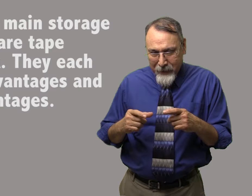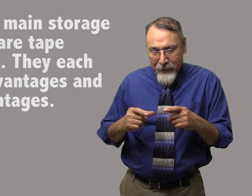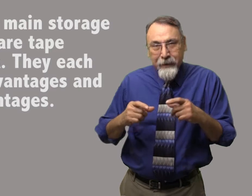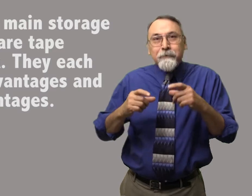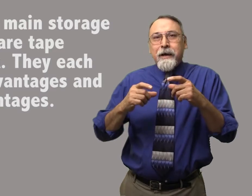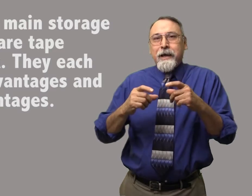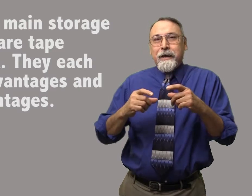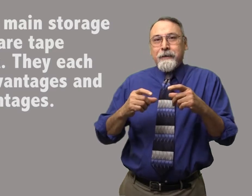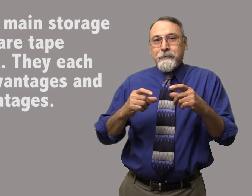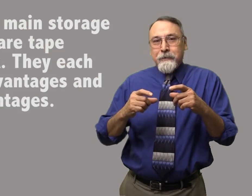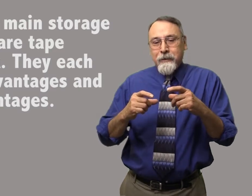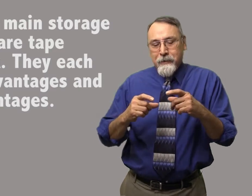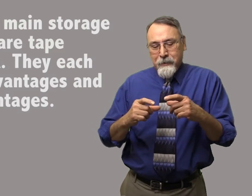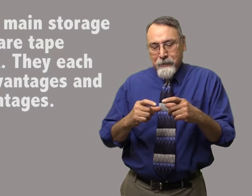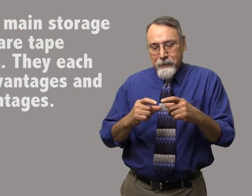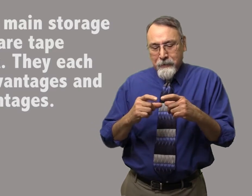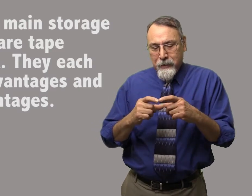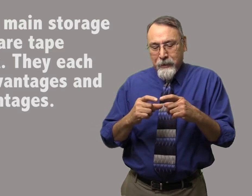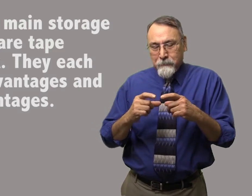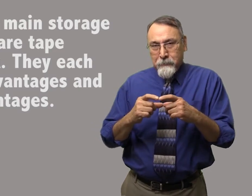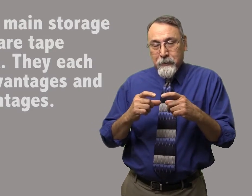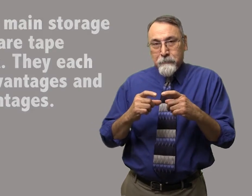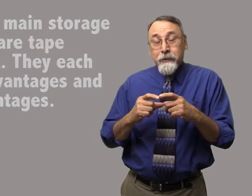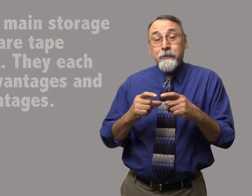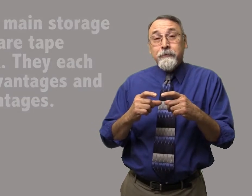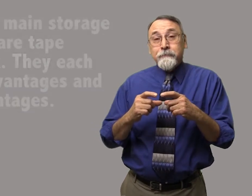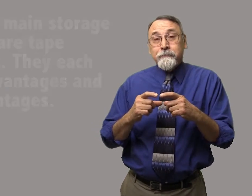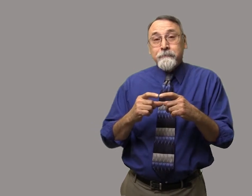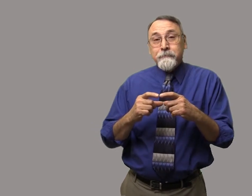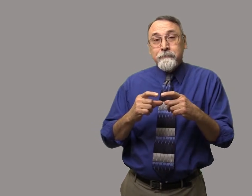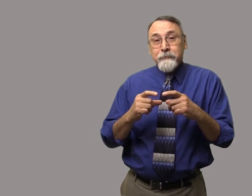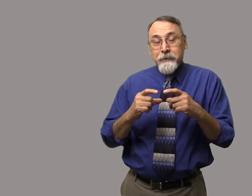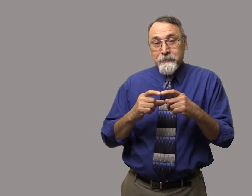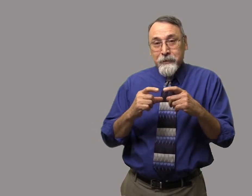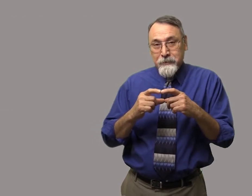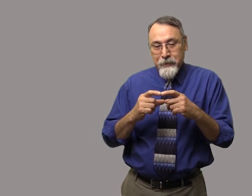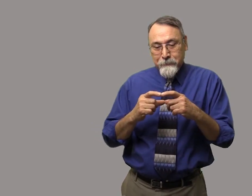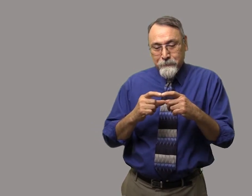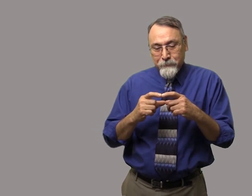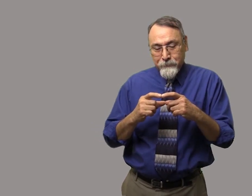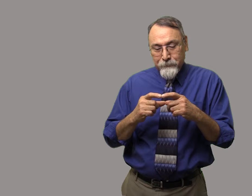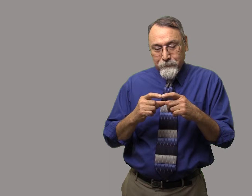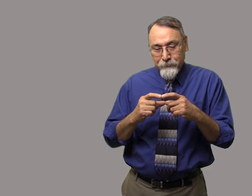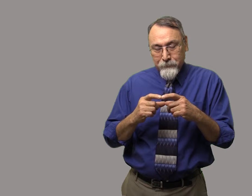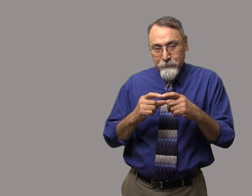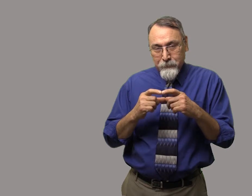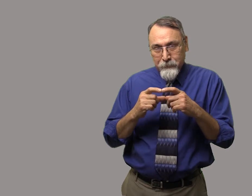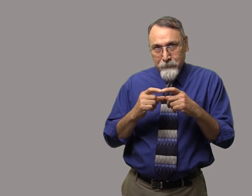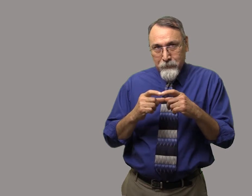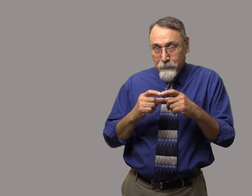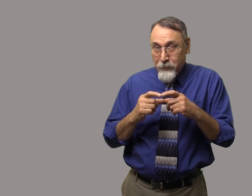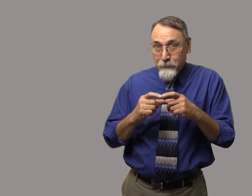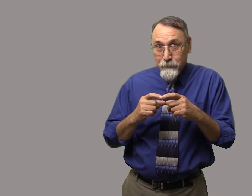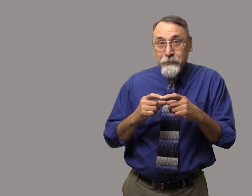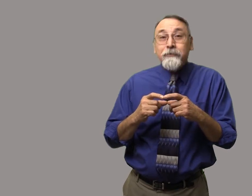had in my hand an 8mm cassette tape. The problem was